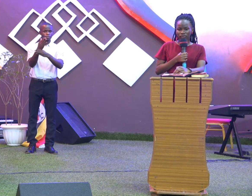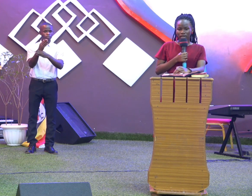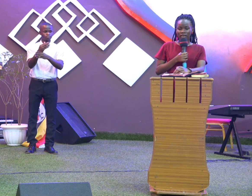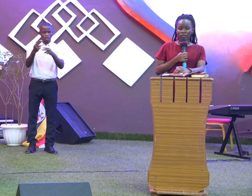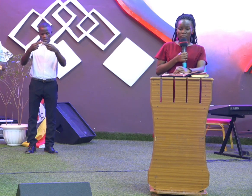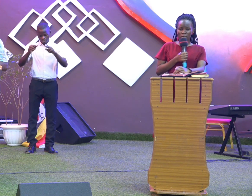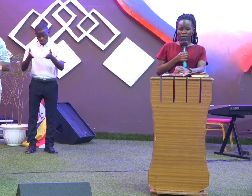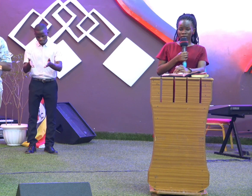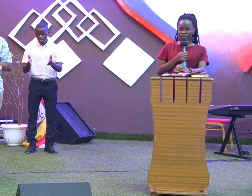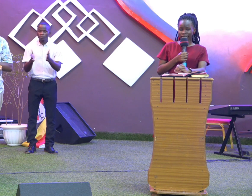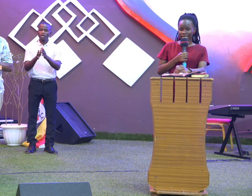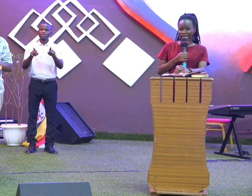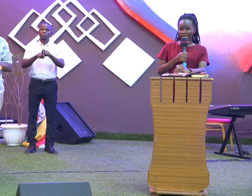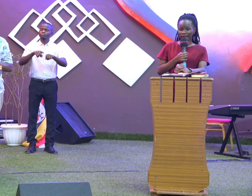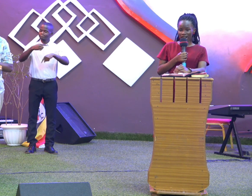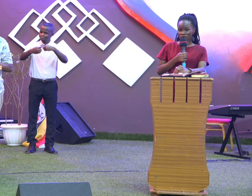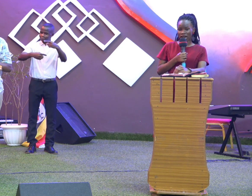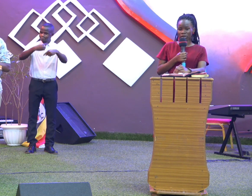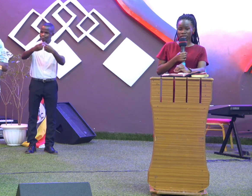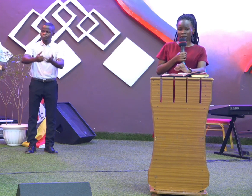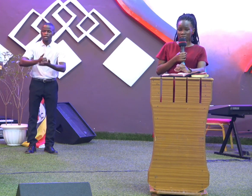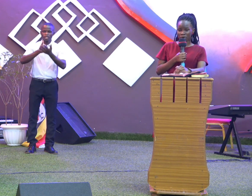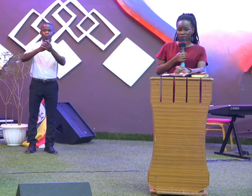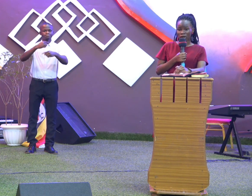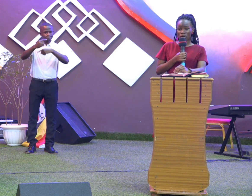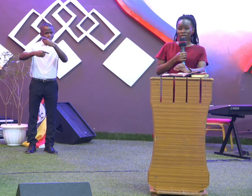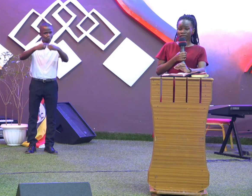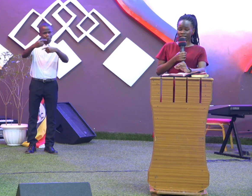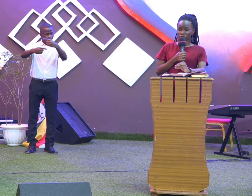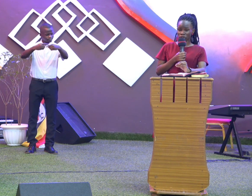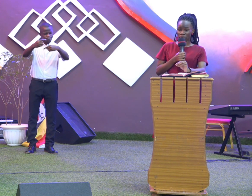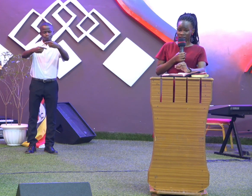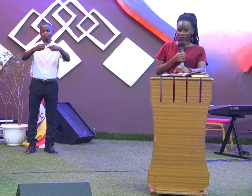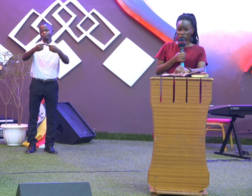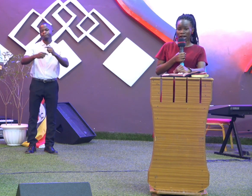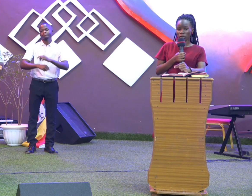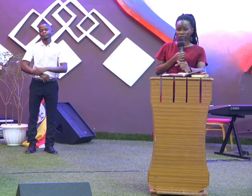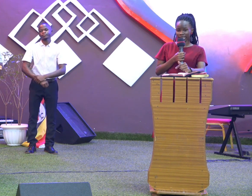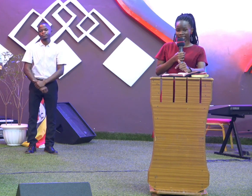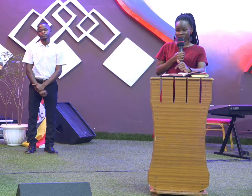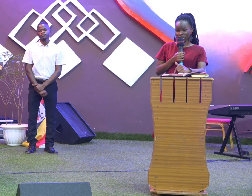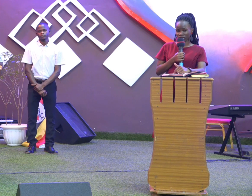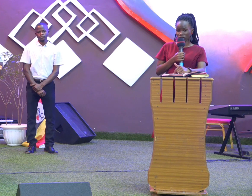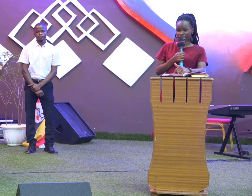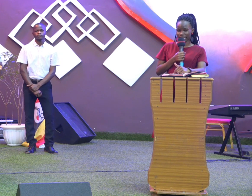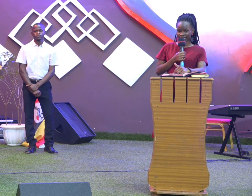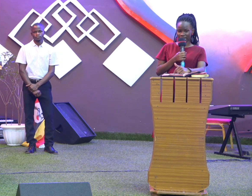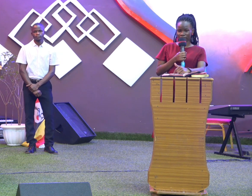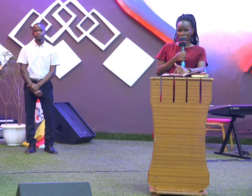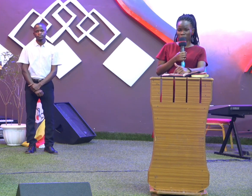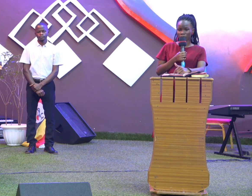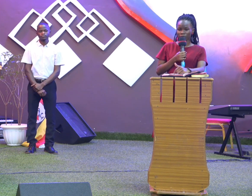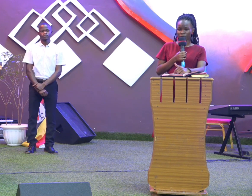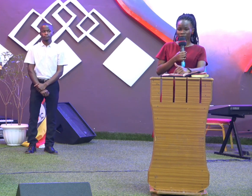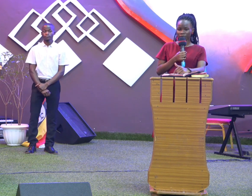mu maaso. Every member of UCC in the country and those abroad, we believe that you're so beneficial and you will take this ministry to the next